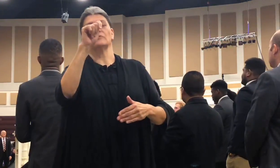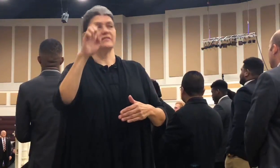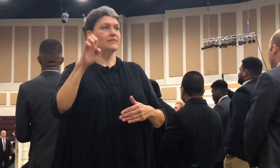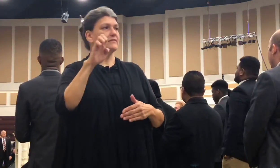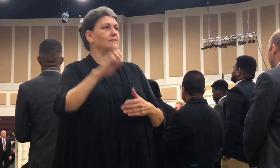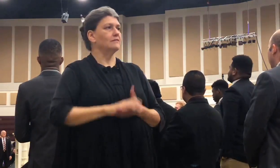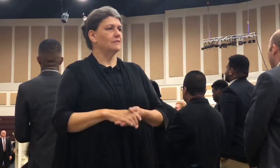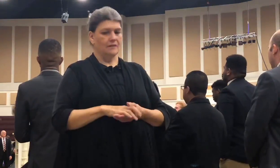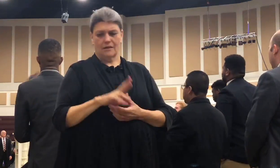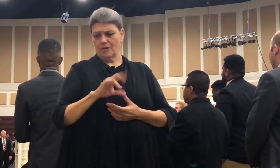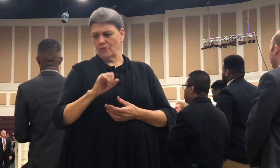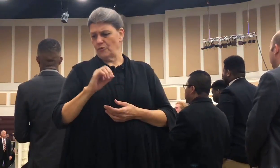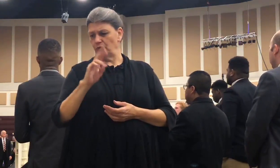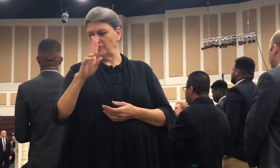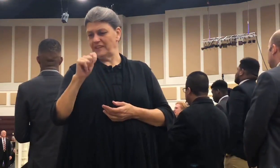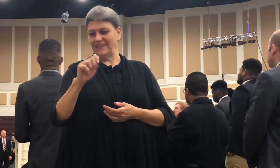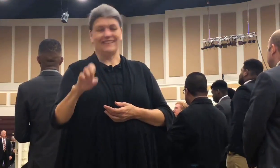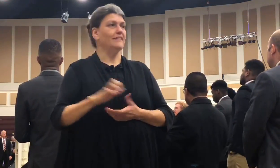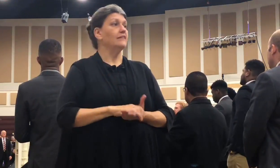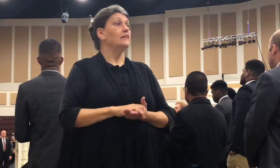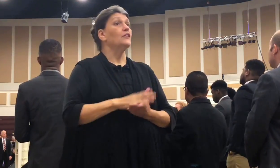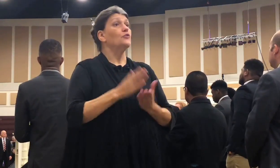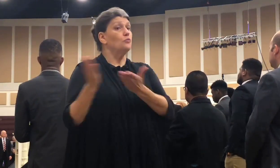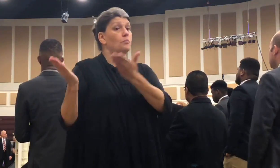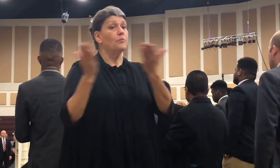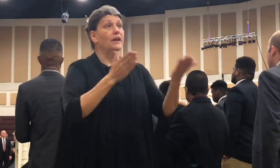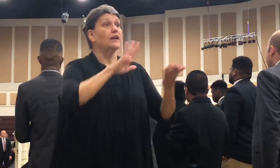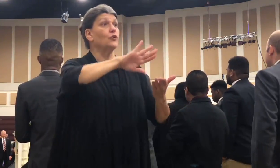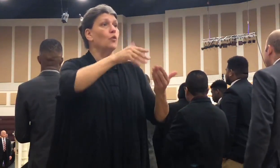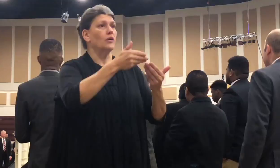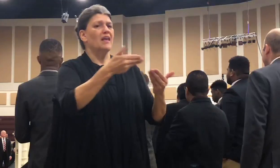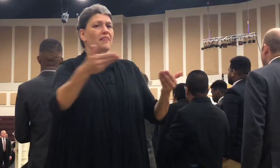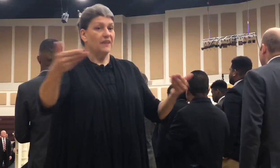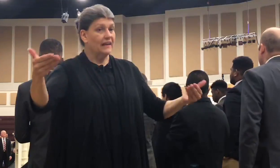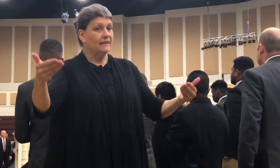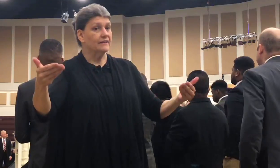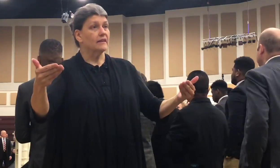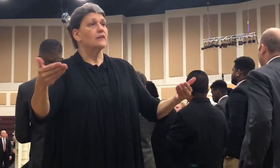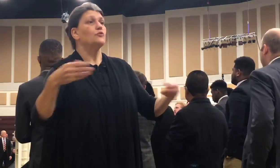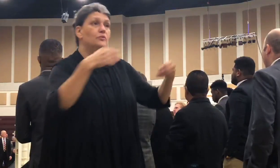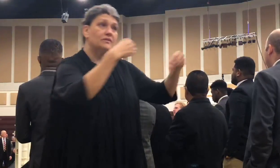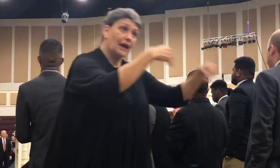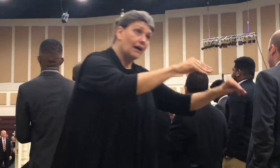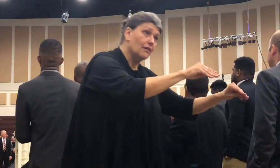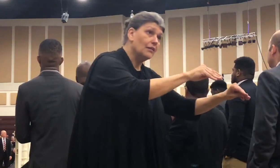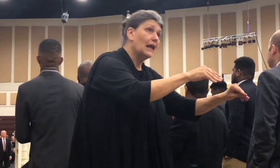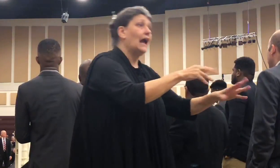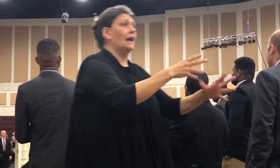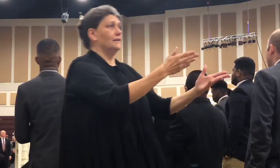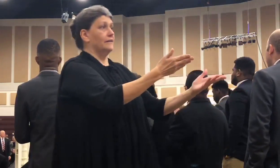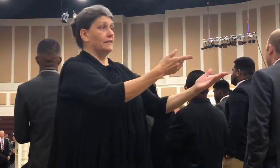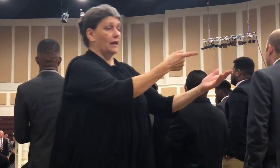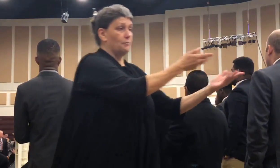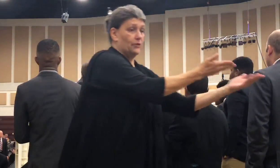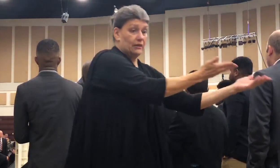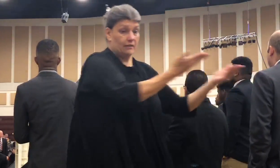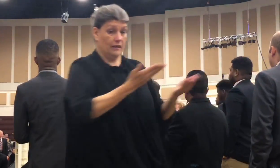your product to those people that need it. You need a river, you need a stream, you need a road, you need a highway.